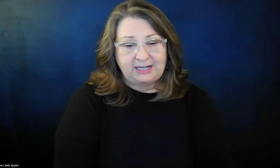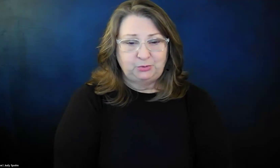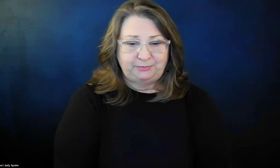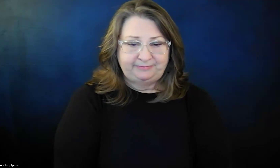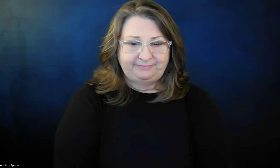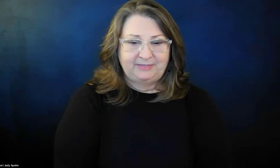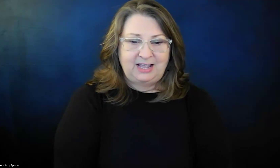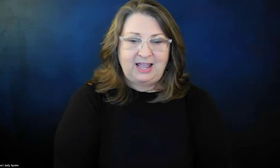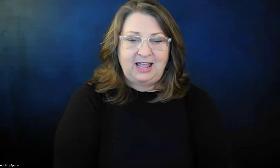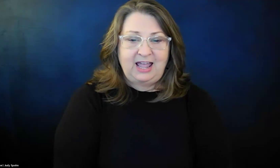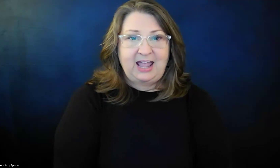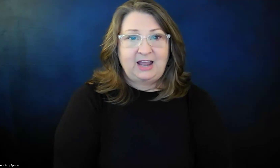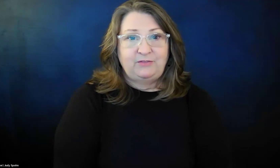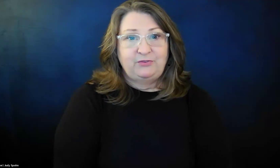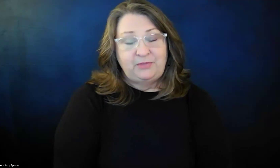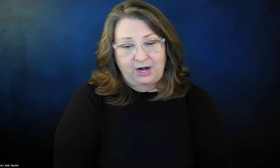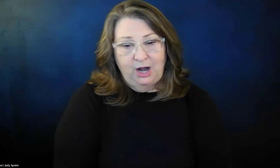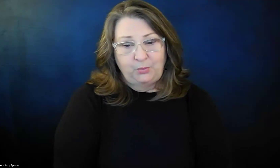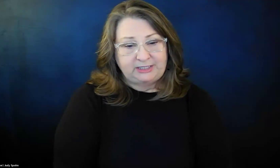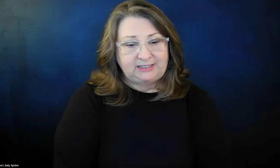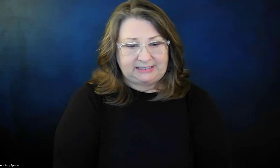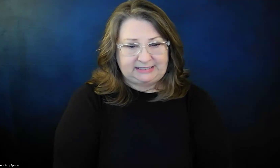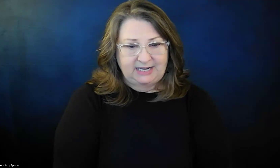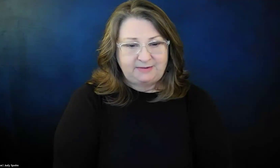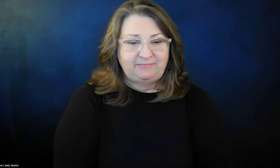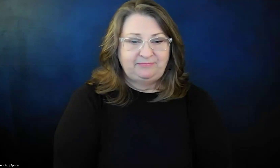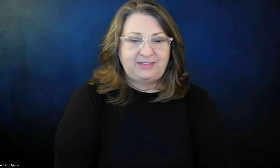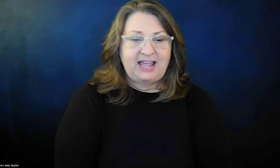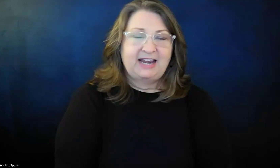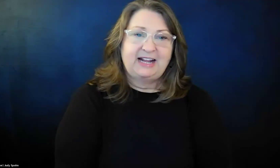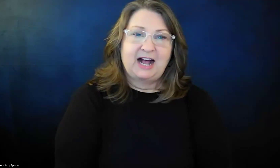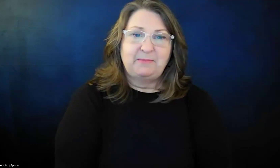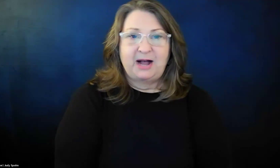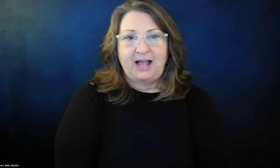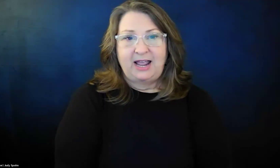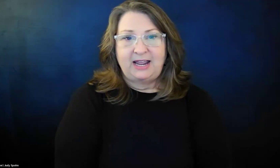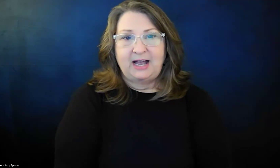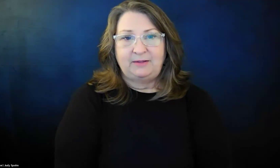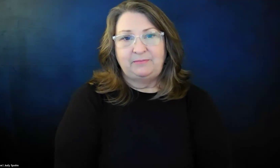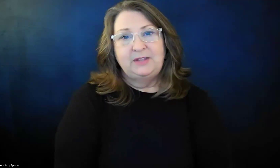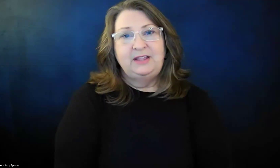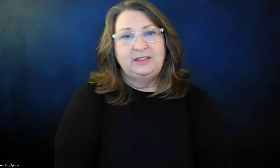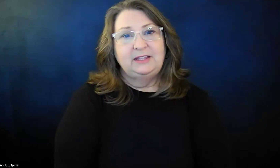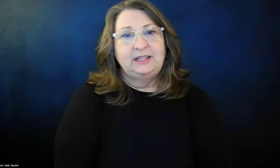in the classroom. And from there, I went to CSUN and I got my,